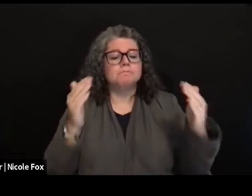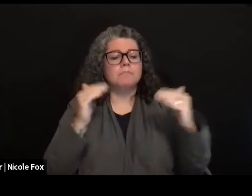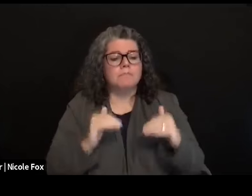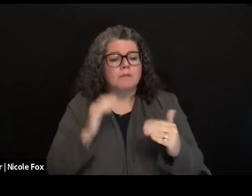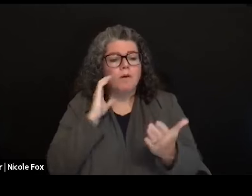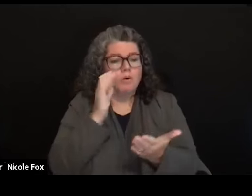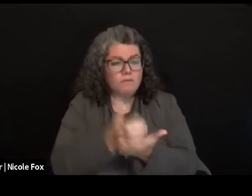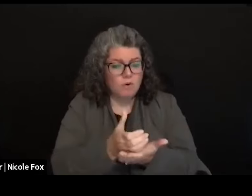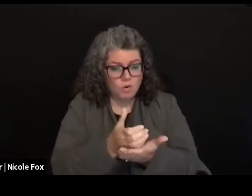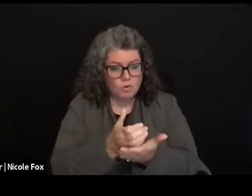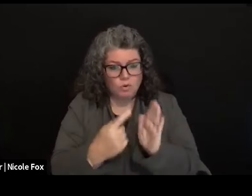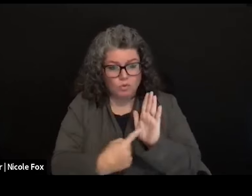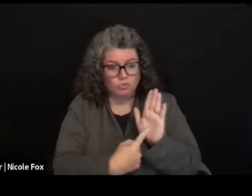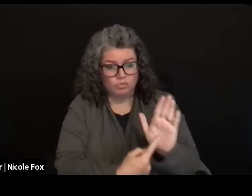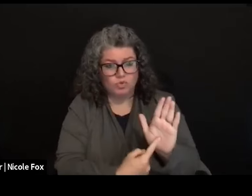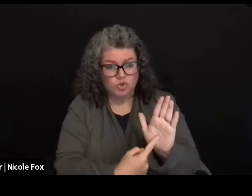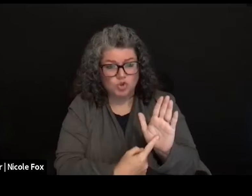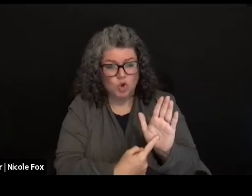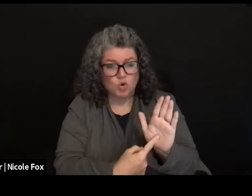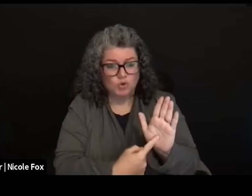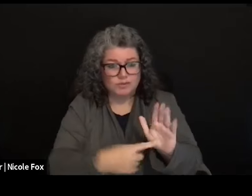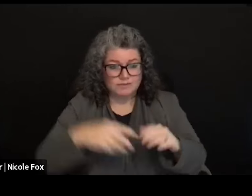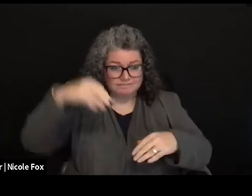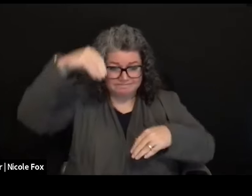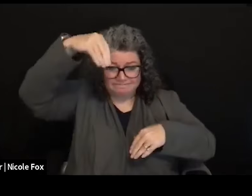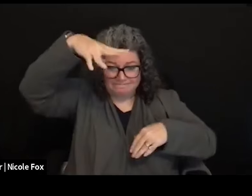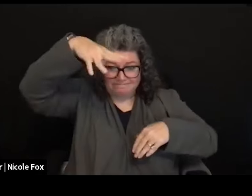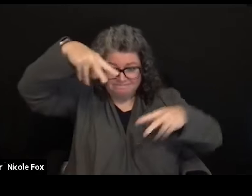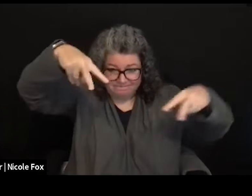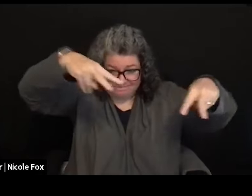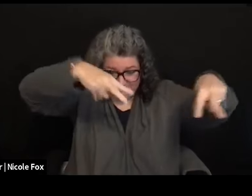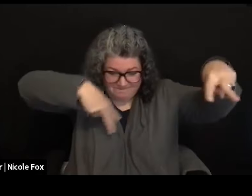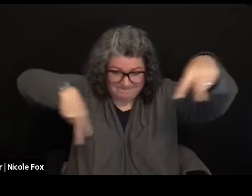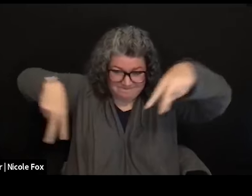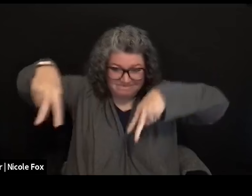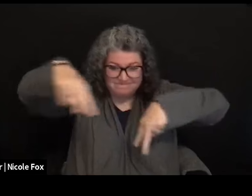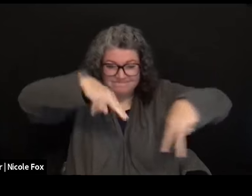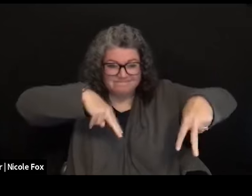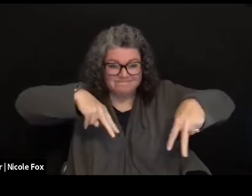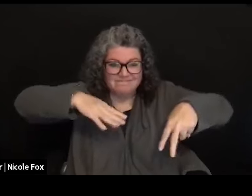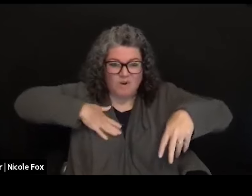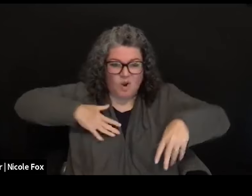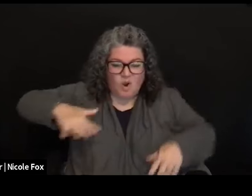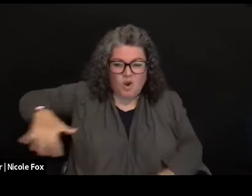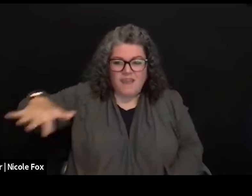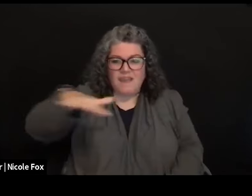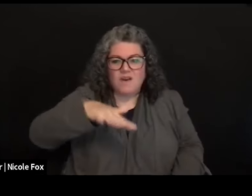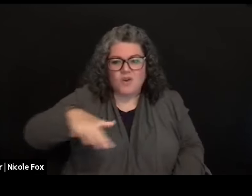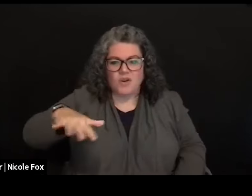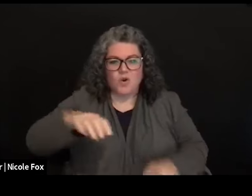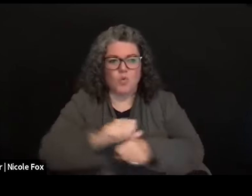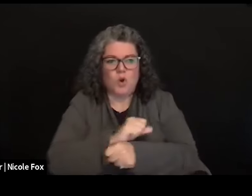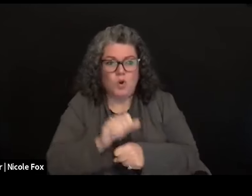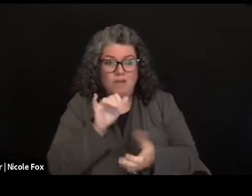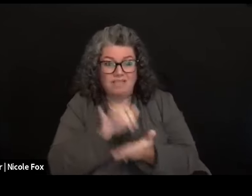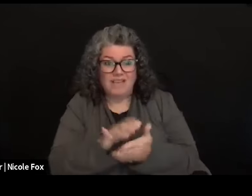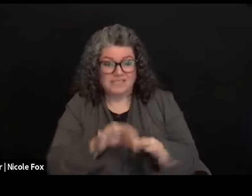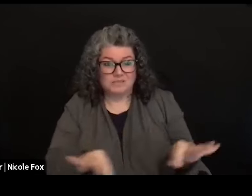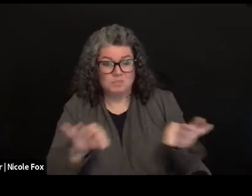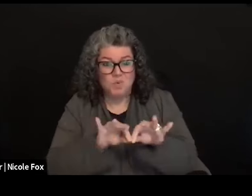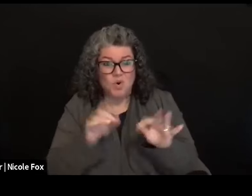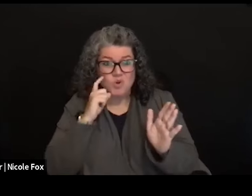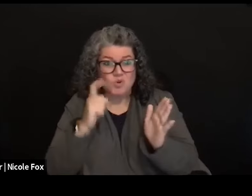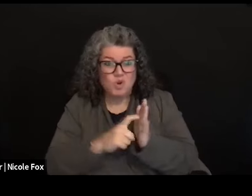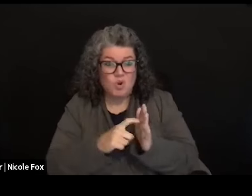is shows really the overall scope of the repair area. And I think this is an important photo because you see there's a lot of